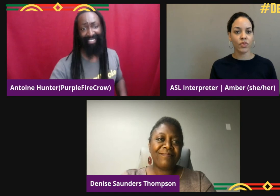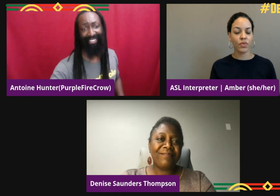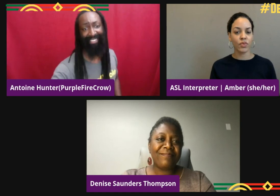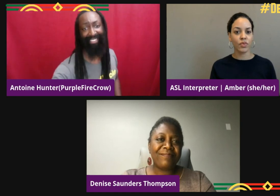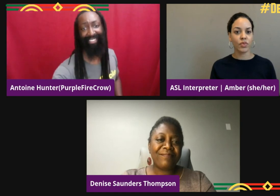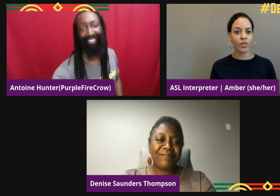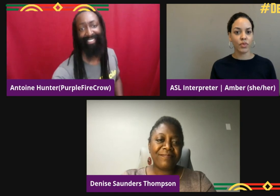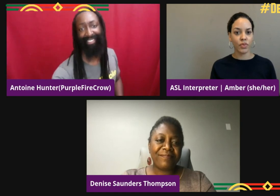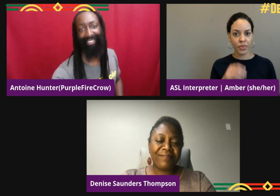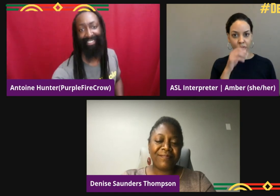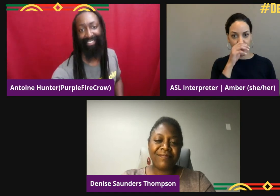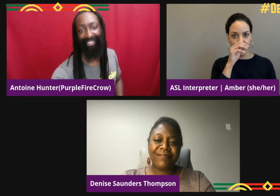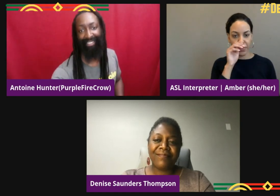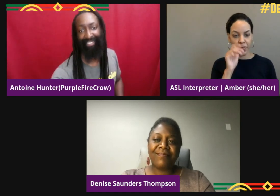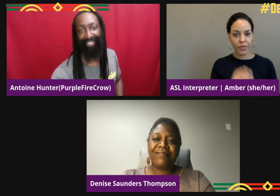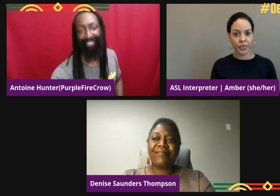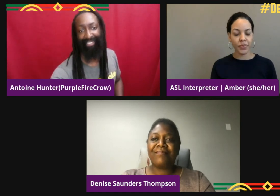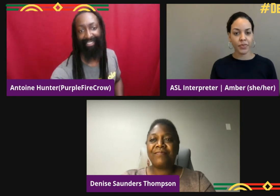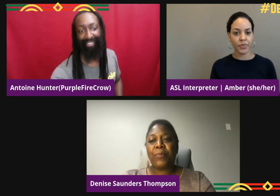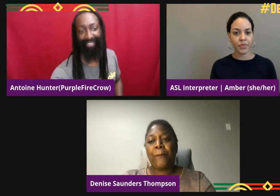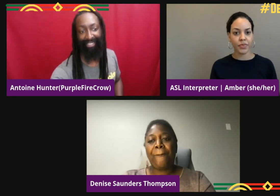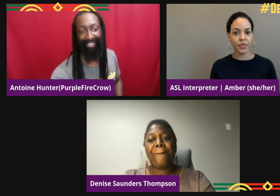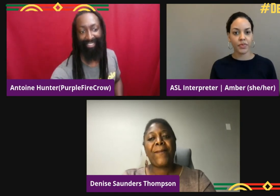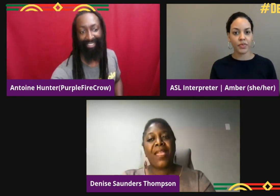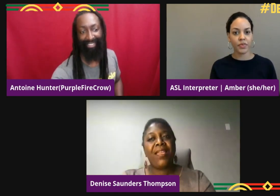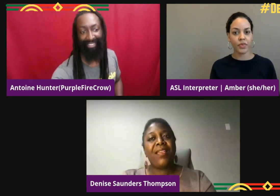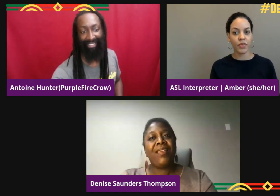Do you have any final words or thoughts?